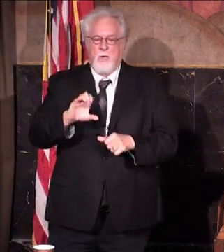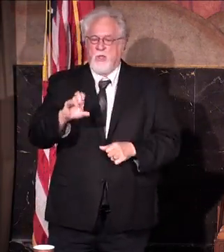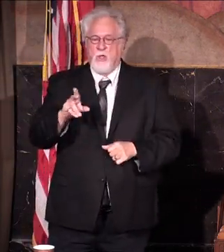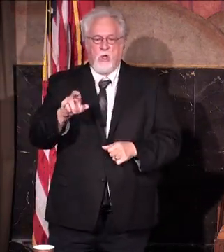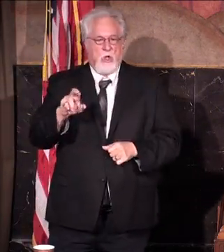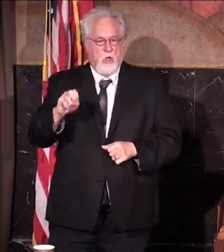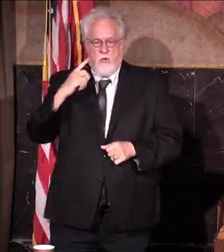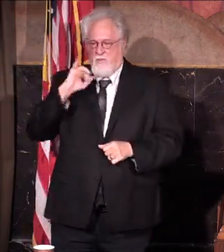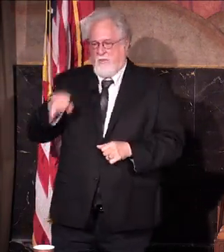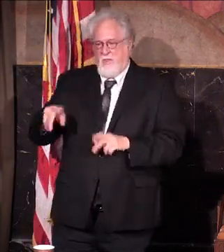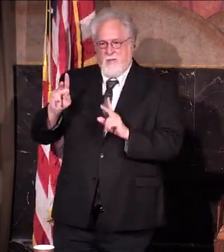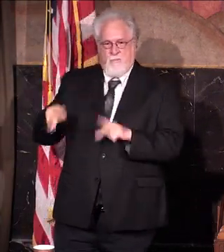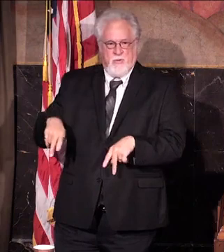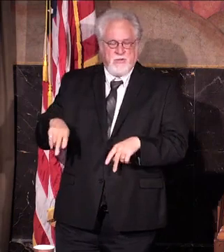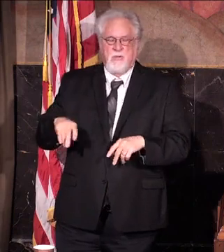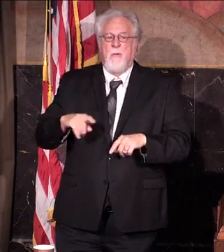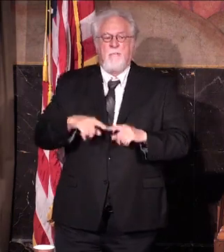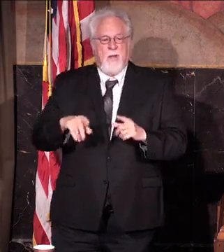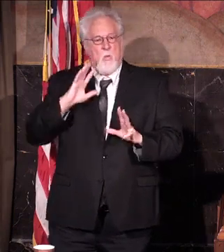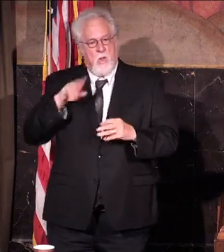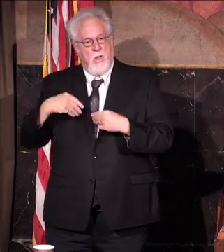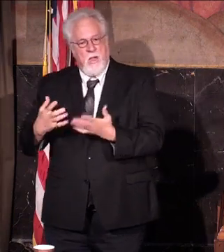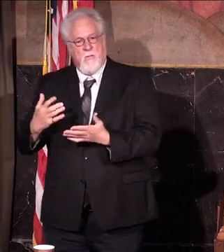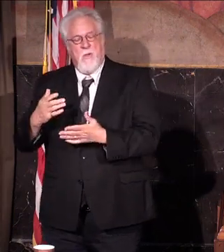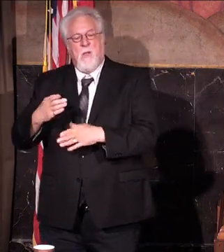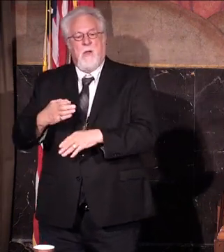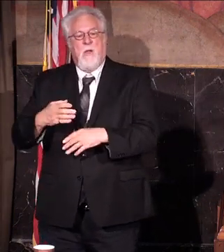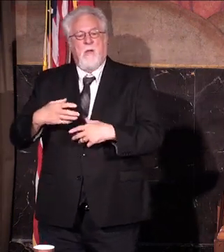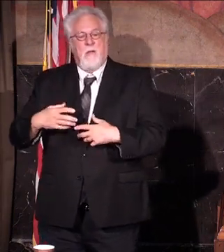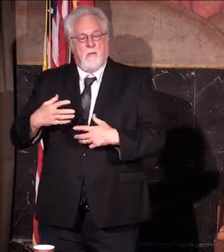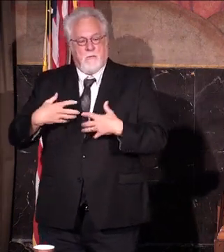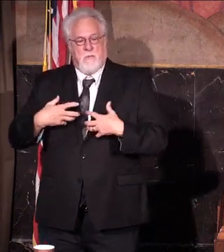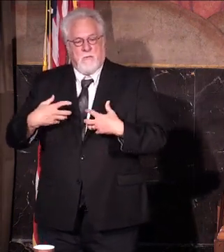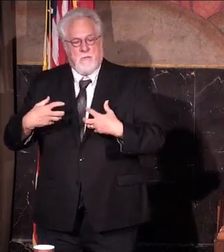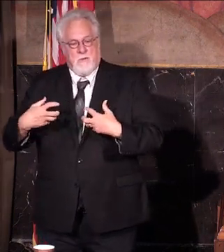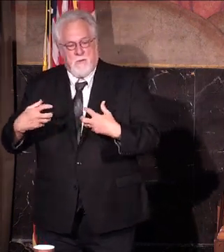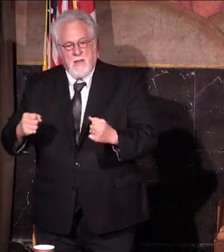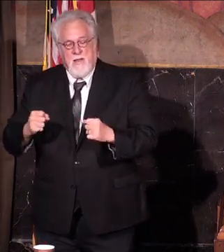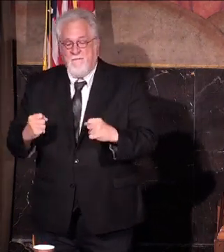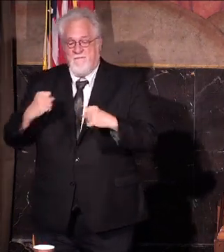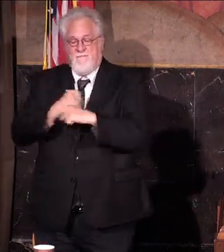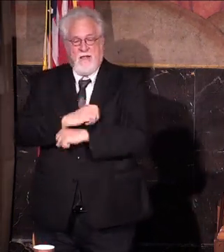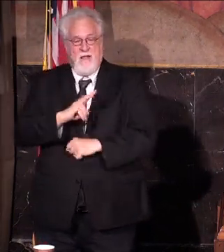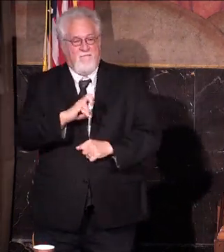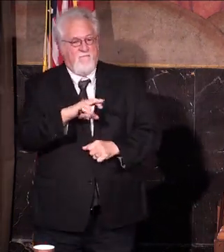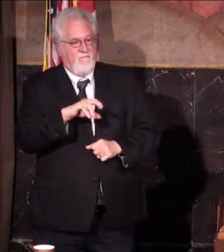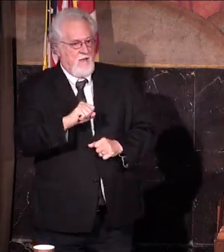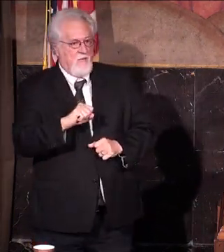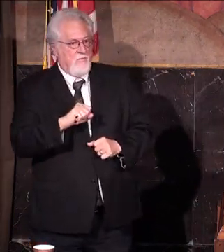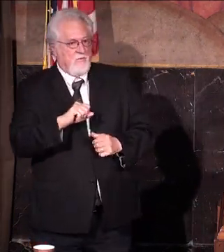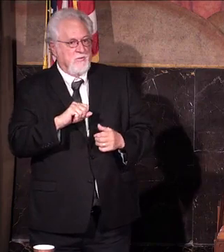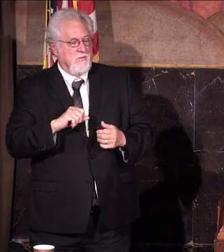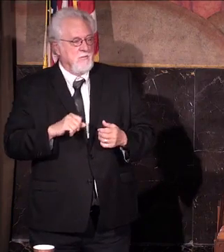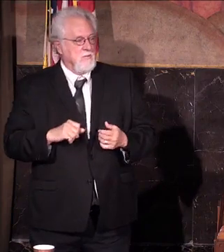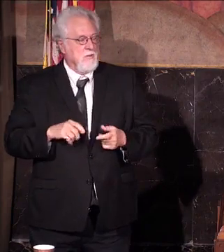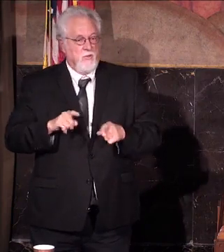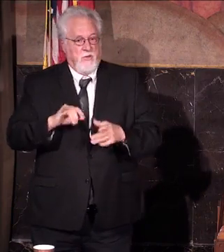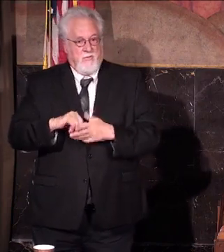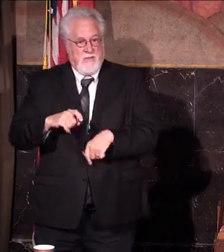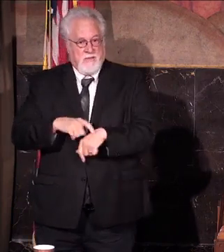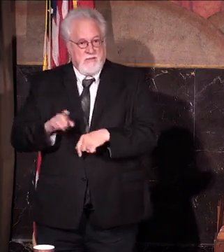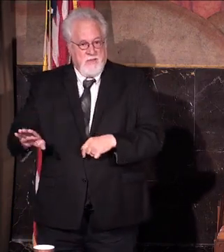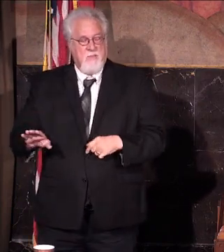that patient or permanent immunity, but it will help them fight that virus to get over what is going on during that critically ill period of